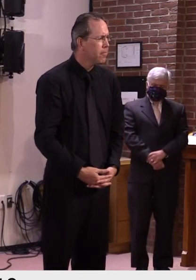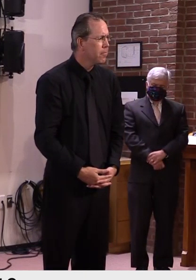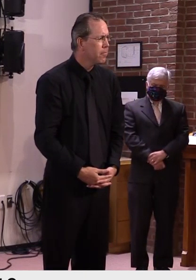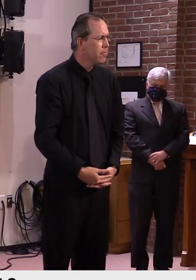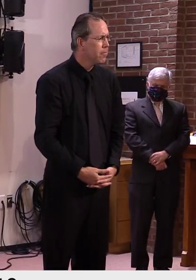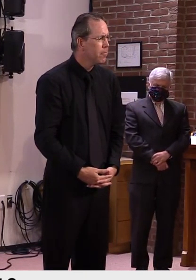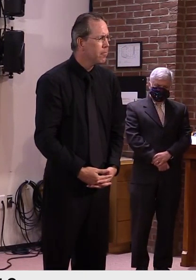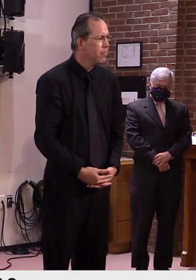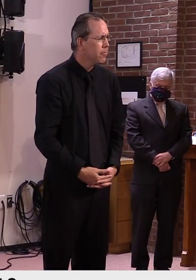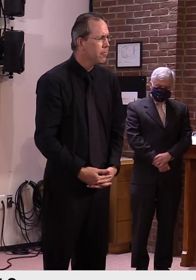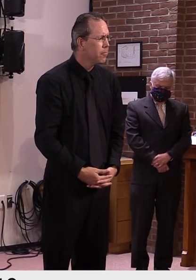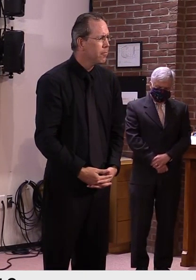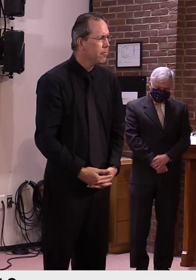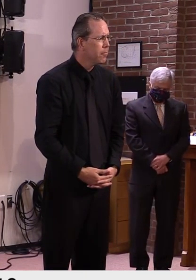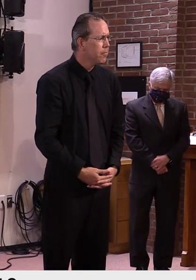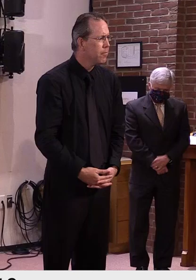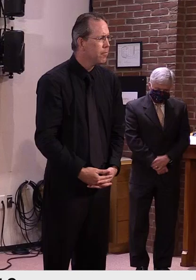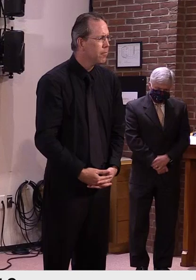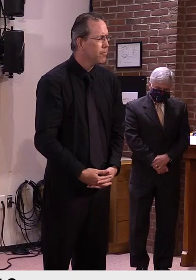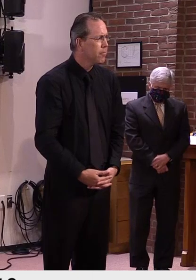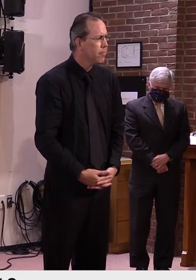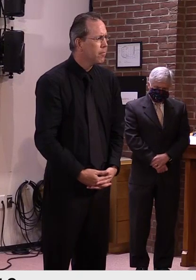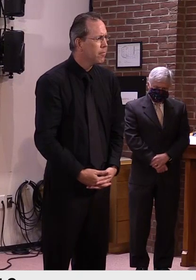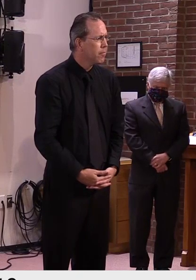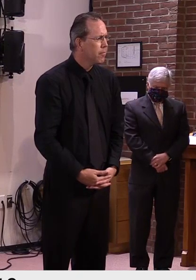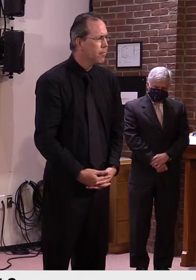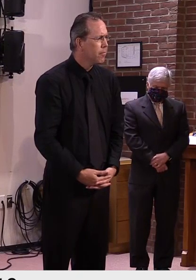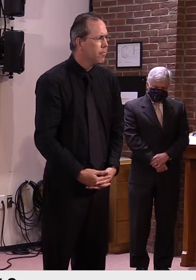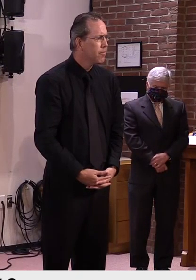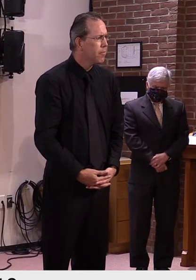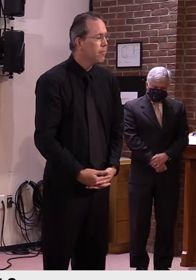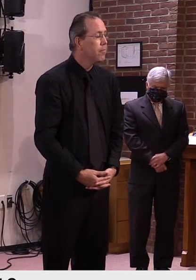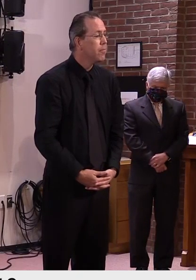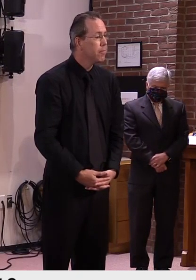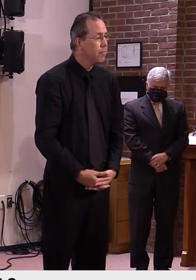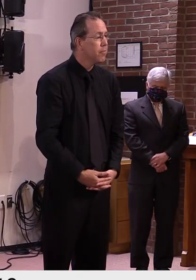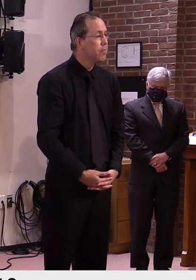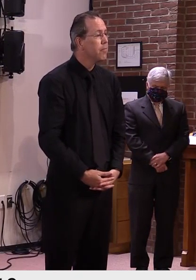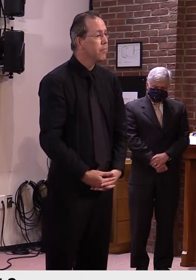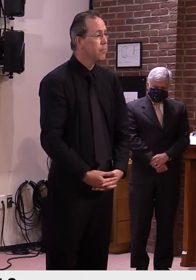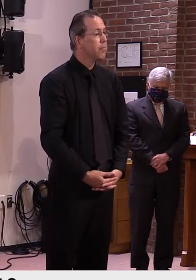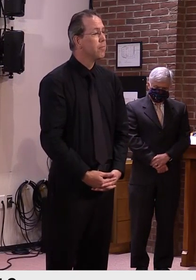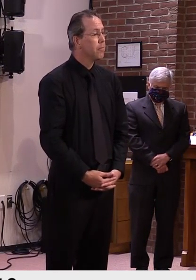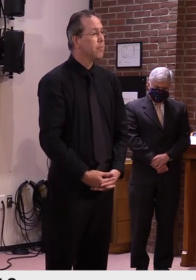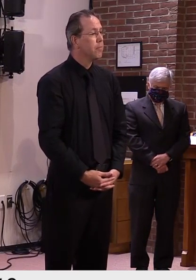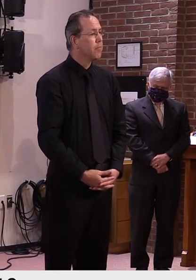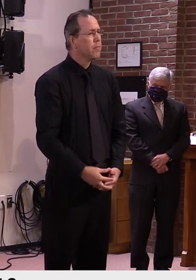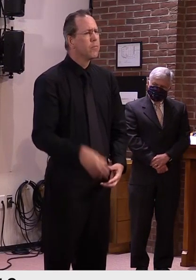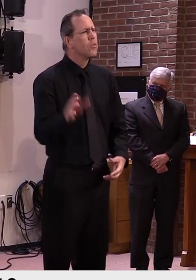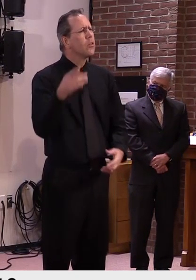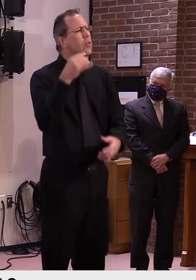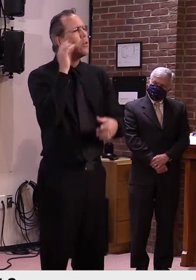organized protest community, trying to set ground rules for a peaceful protest, especially around election